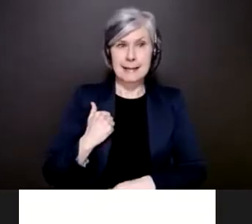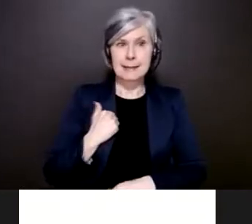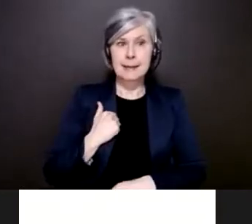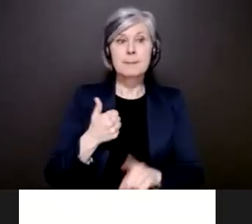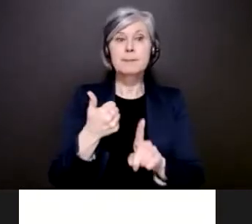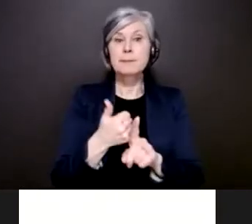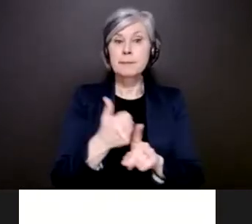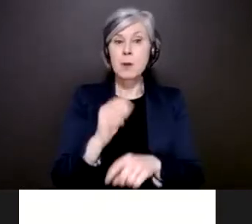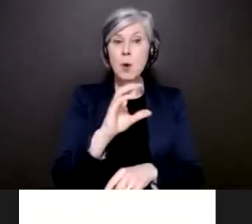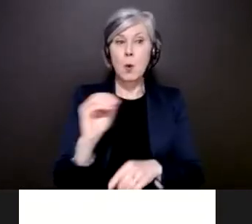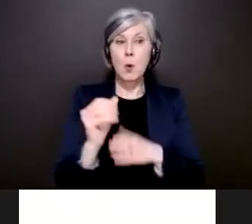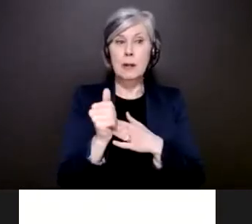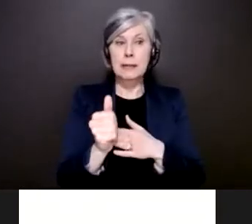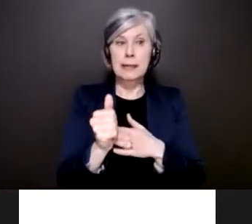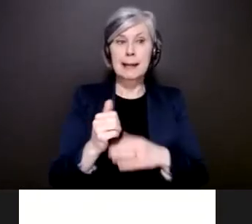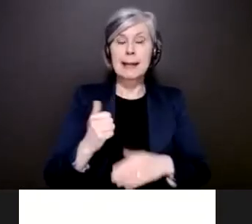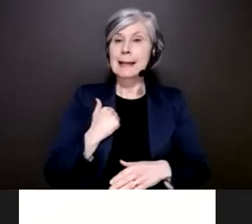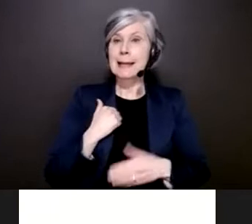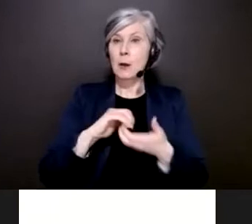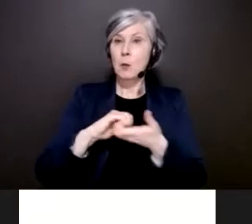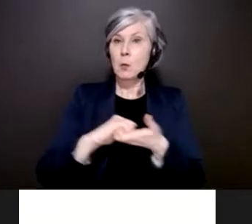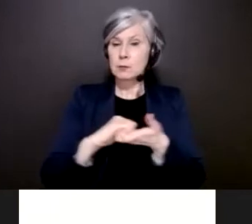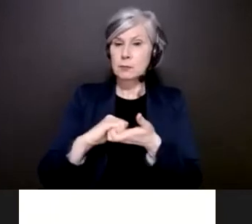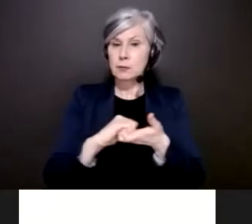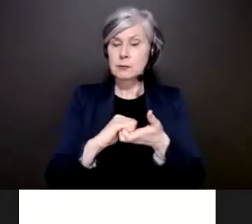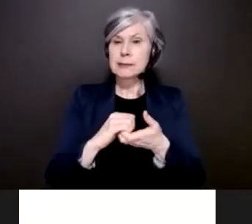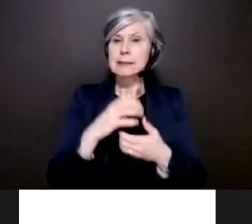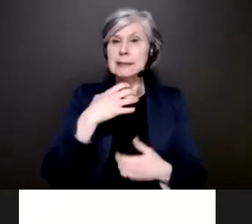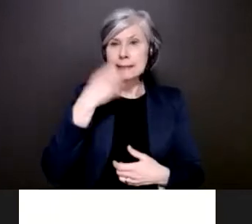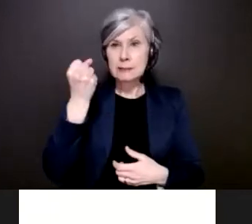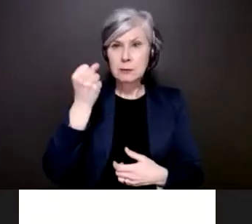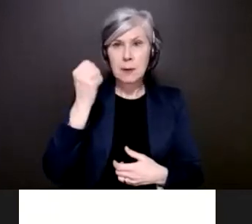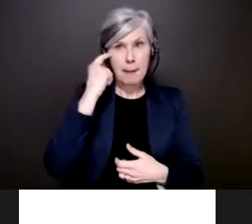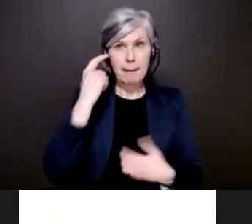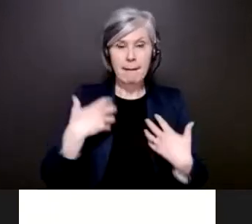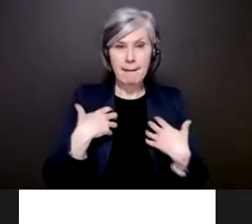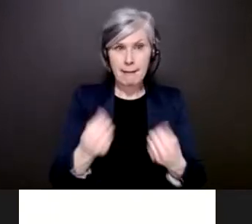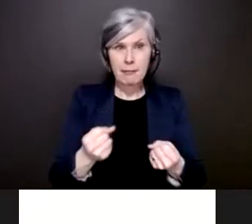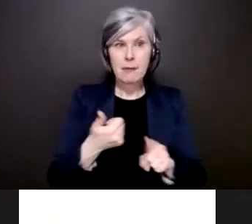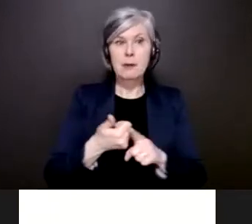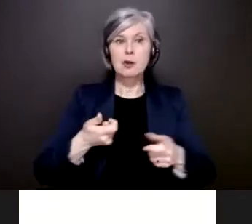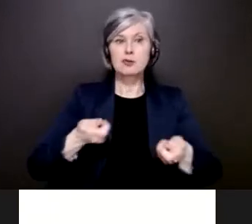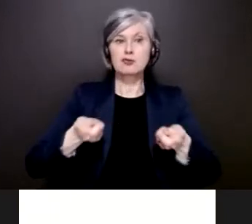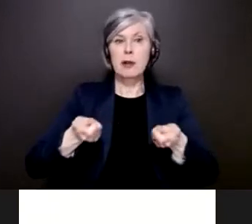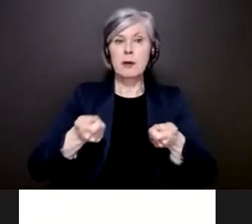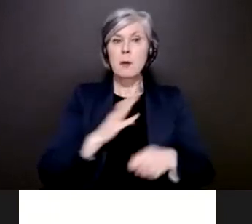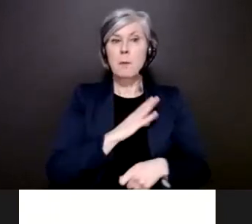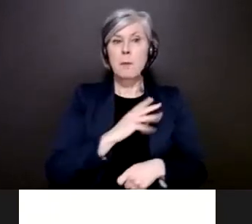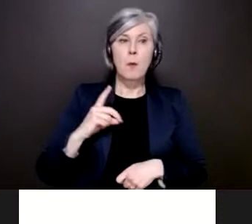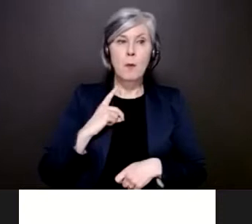the Canadian Coalition of Seniors Mental Health and chairs the board of International Longevity Centre of